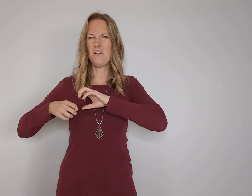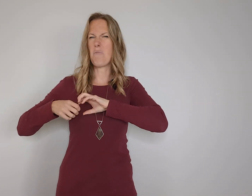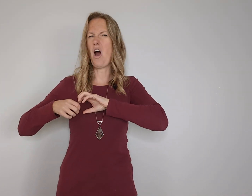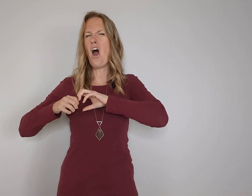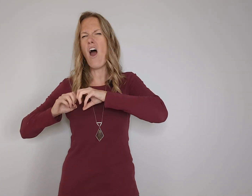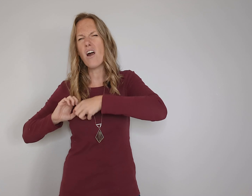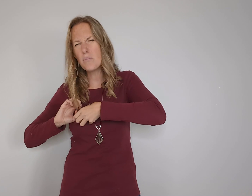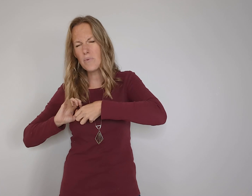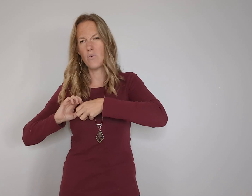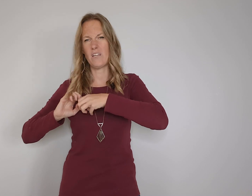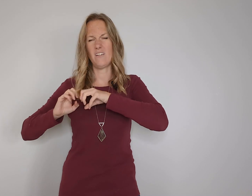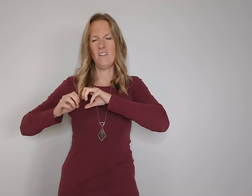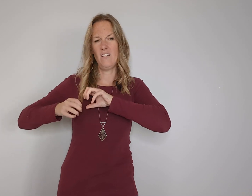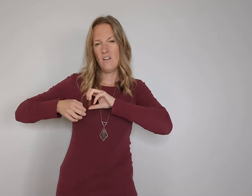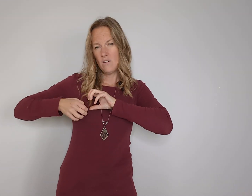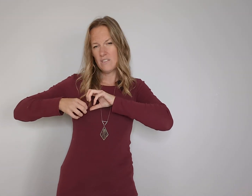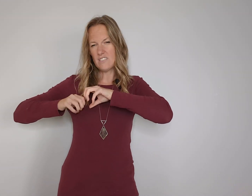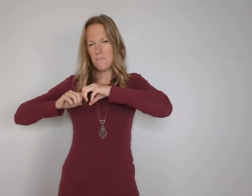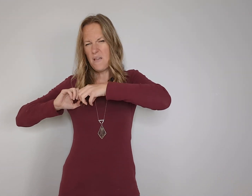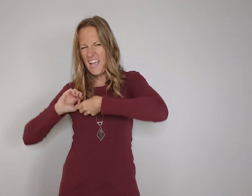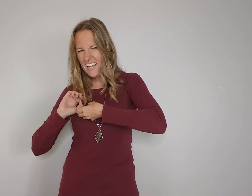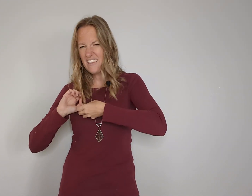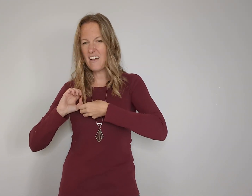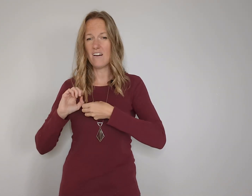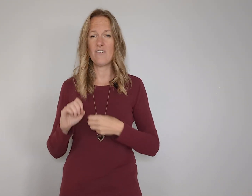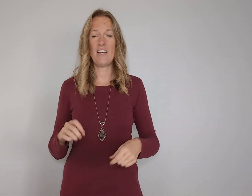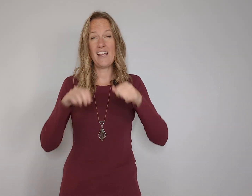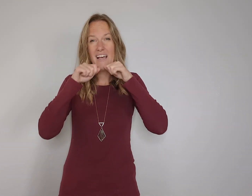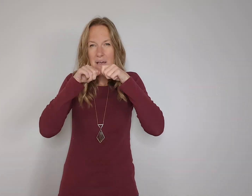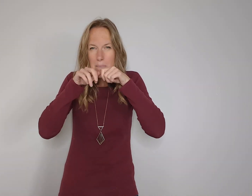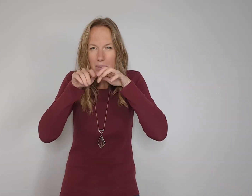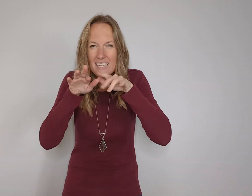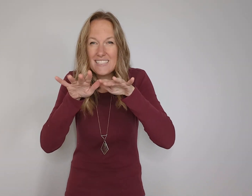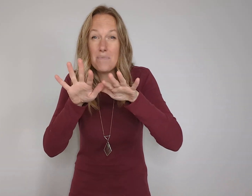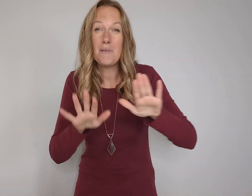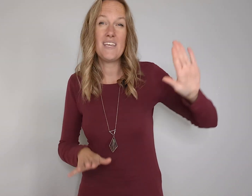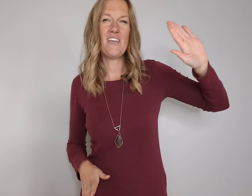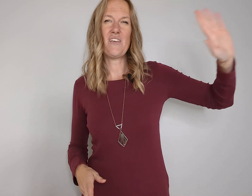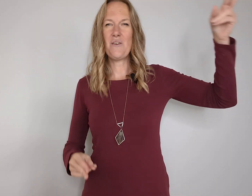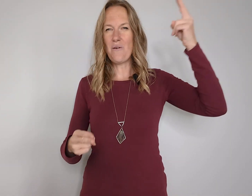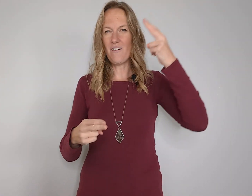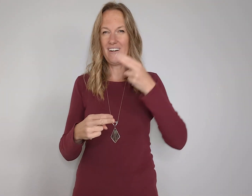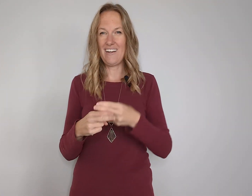When I'm heartbroken, and there's pain in the offering, blessed be your